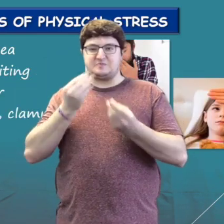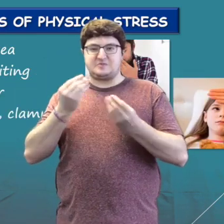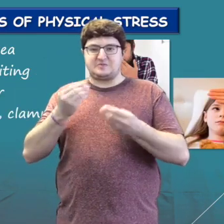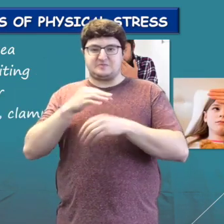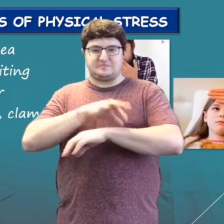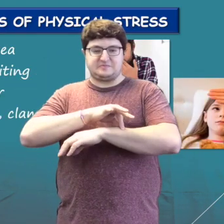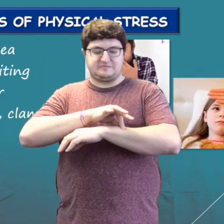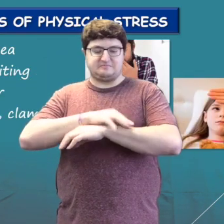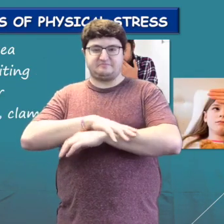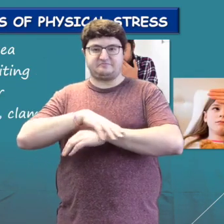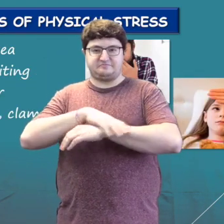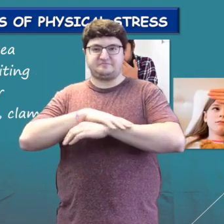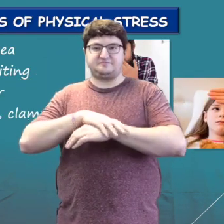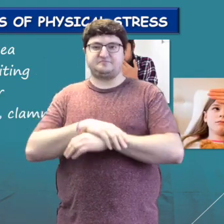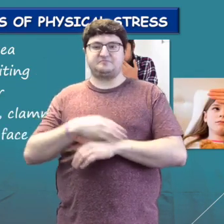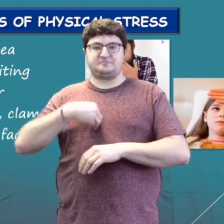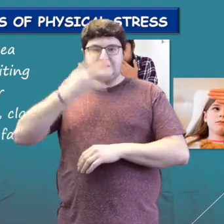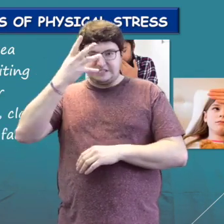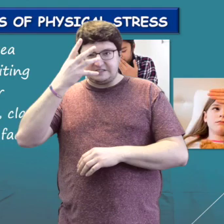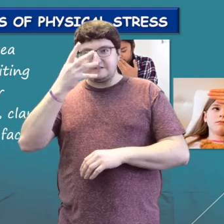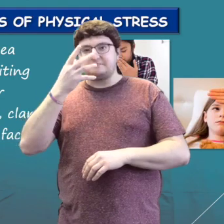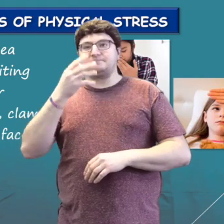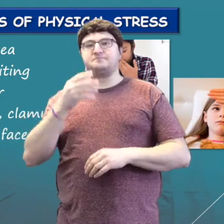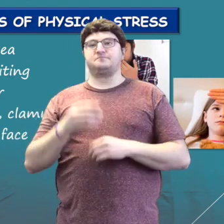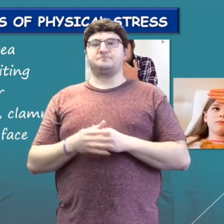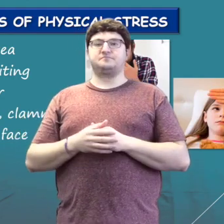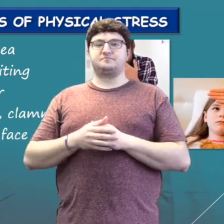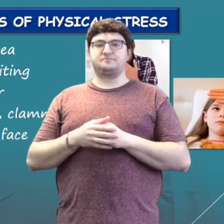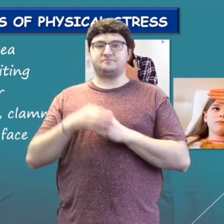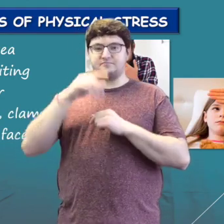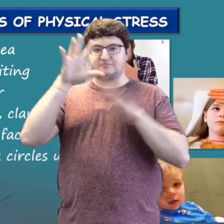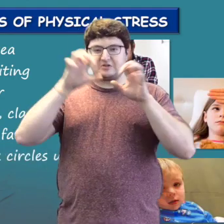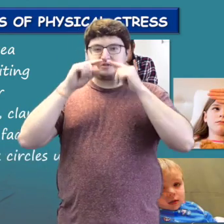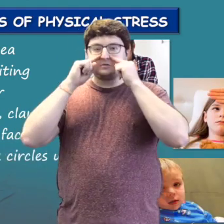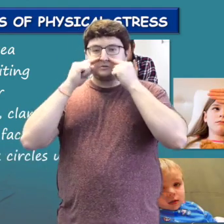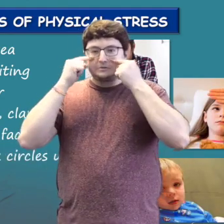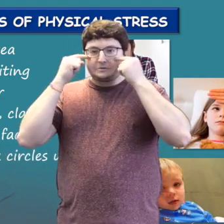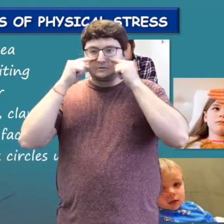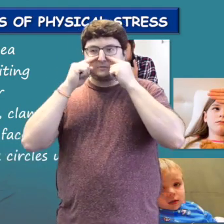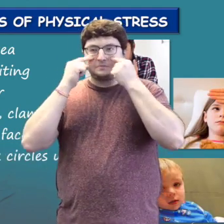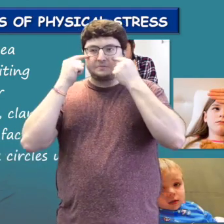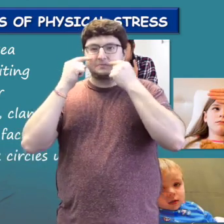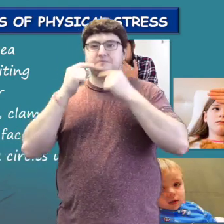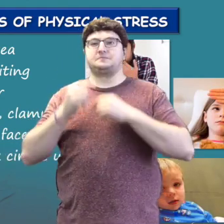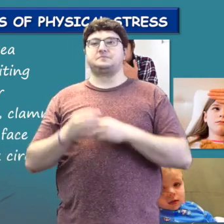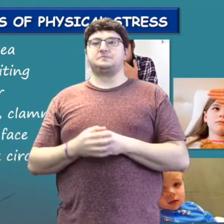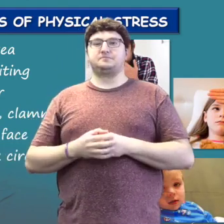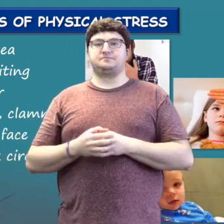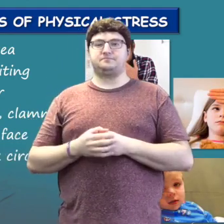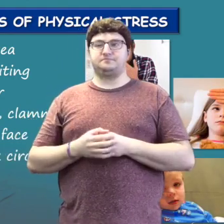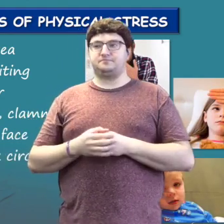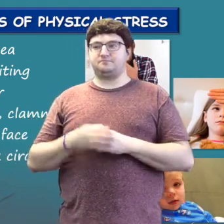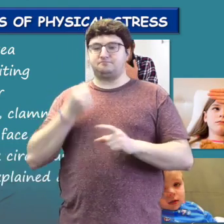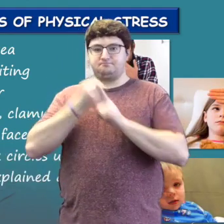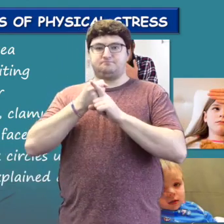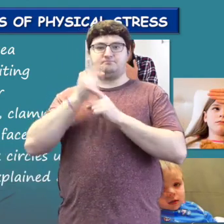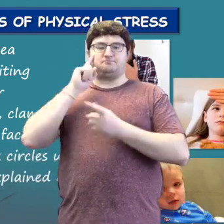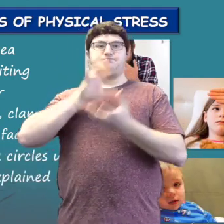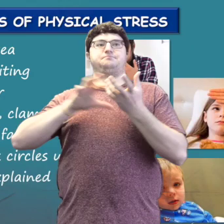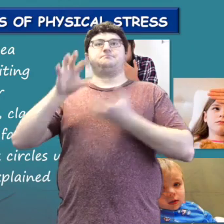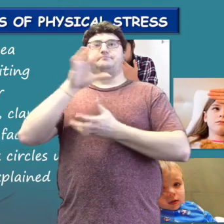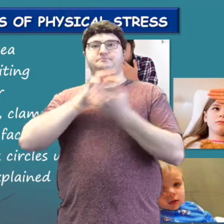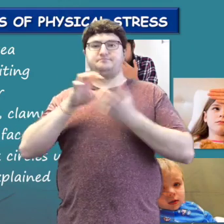clammy skin, pale face, dark circles under the eyes,